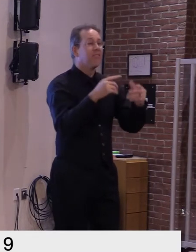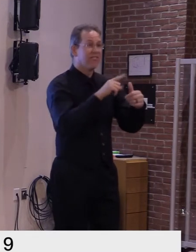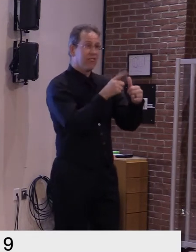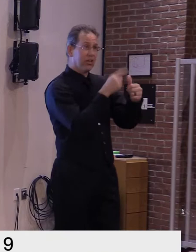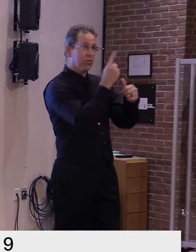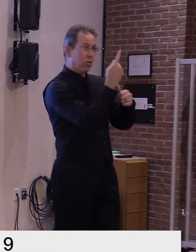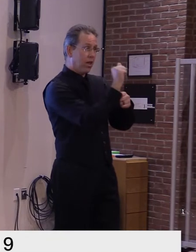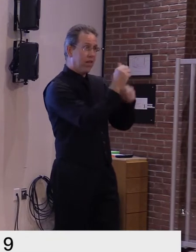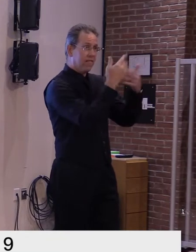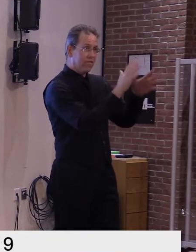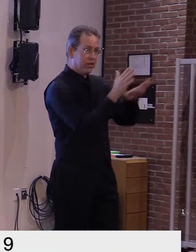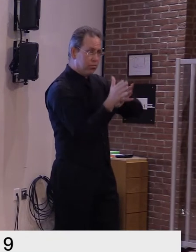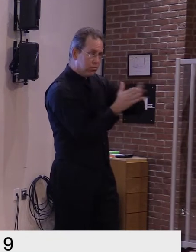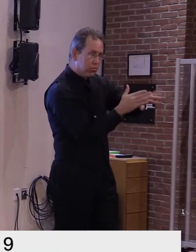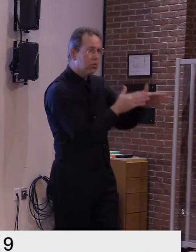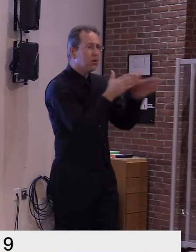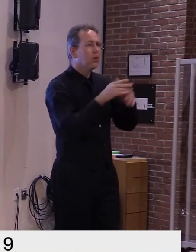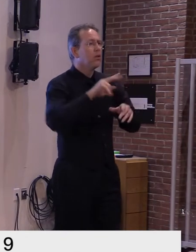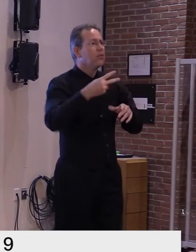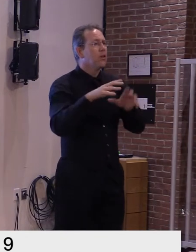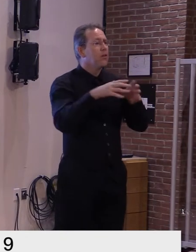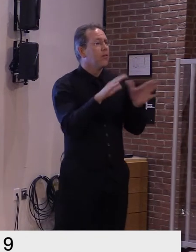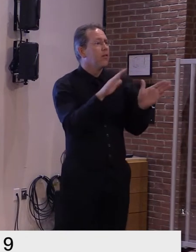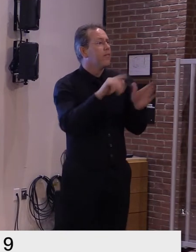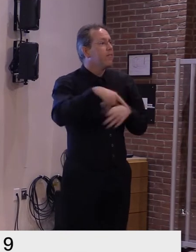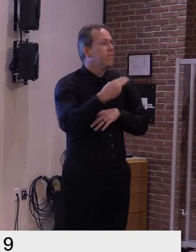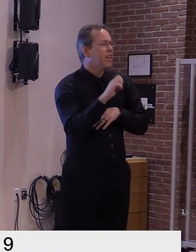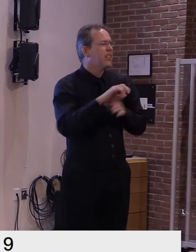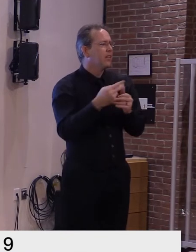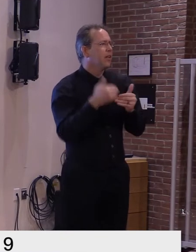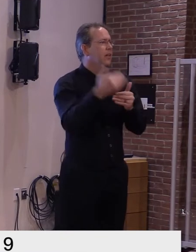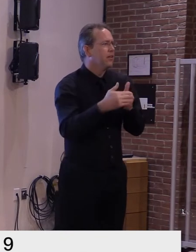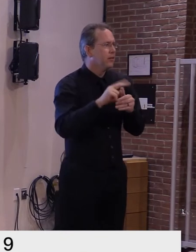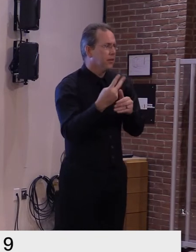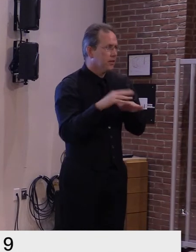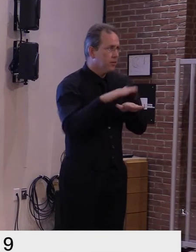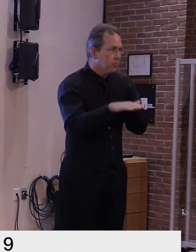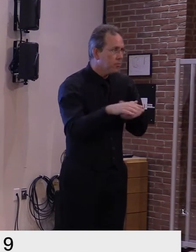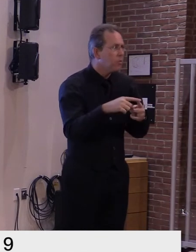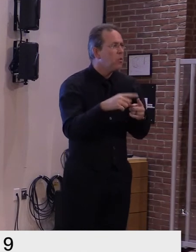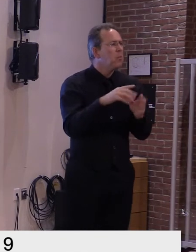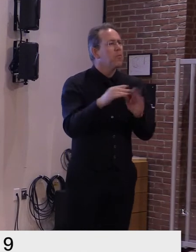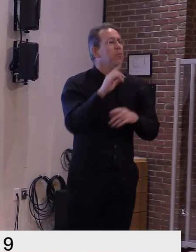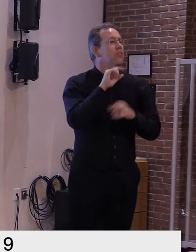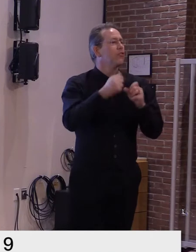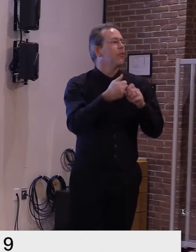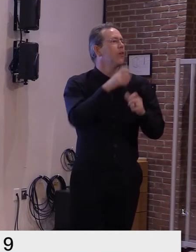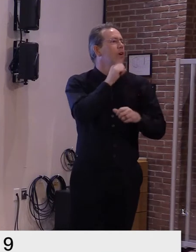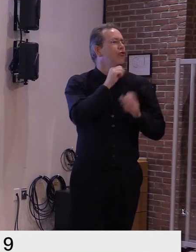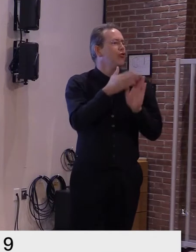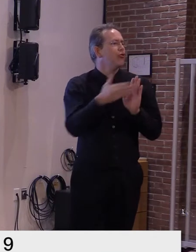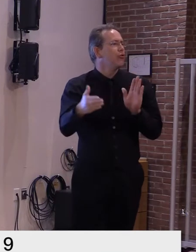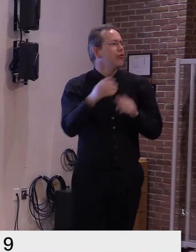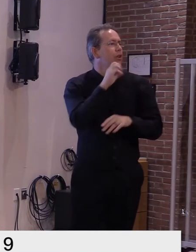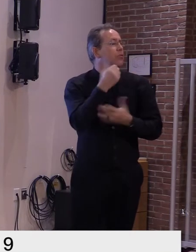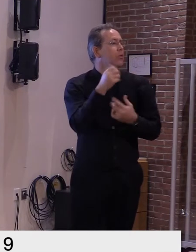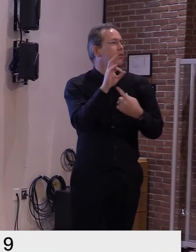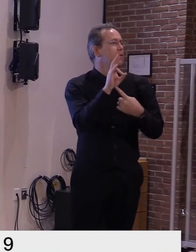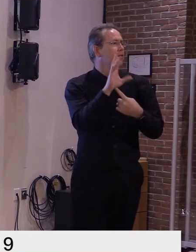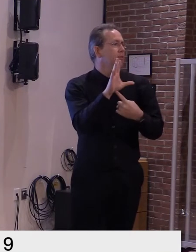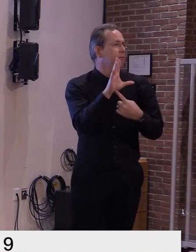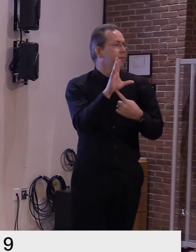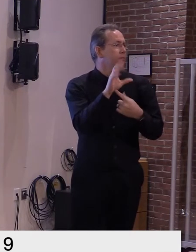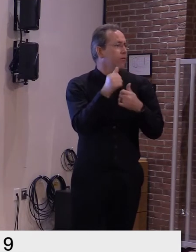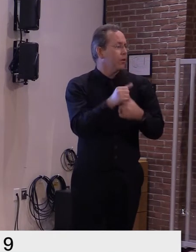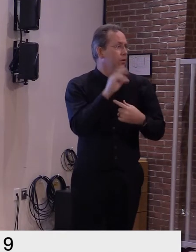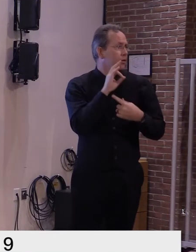Vermonters in the general population that are 75 years or older once we finish 1A. I